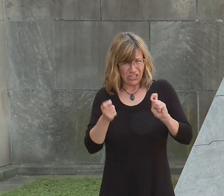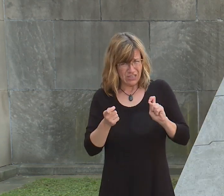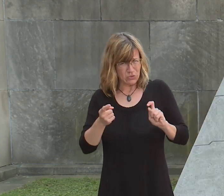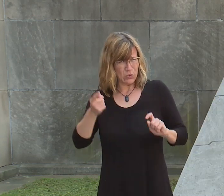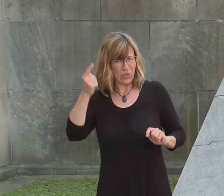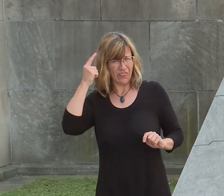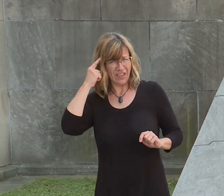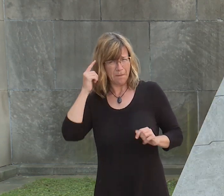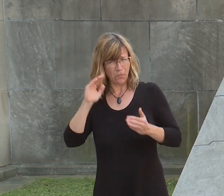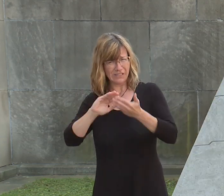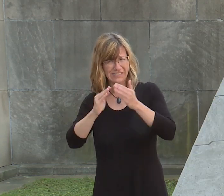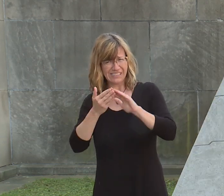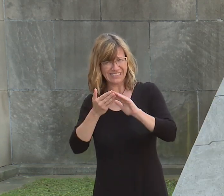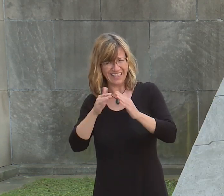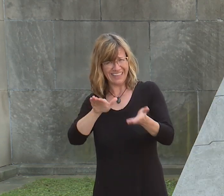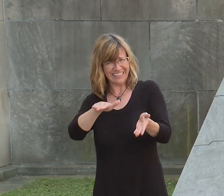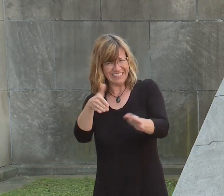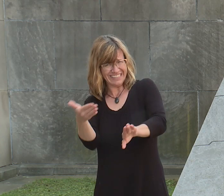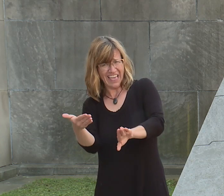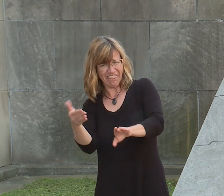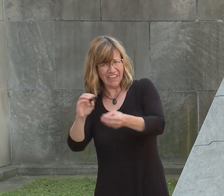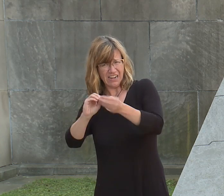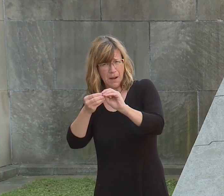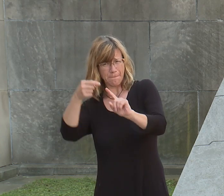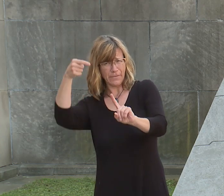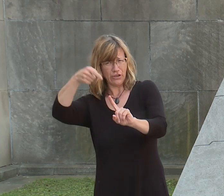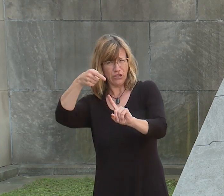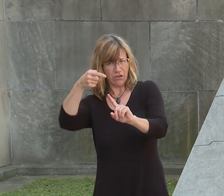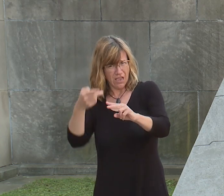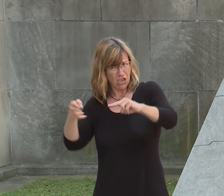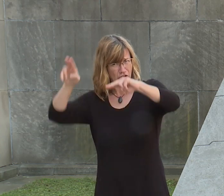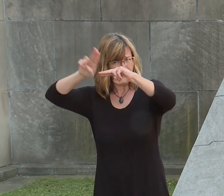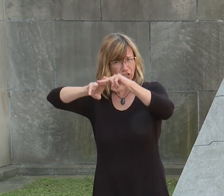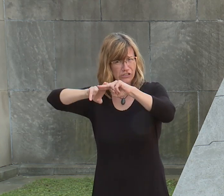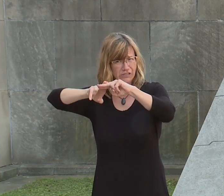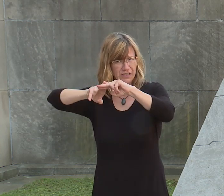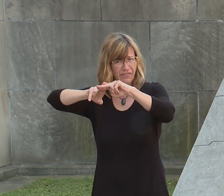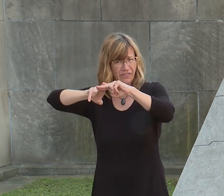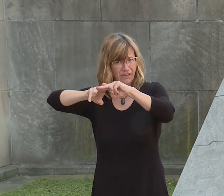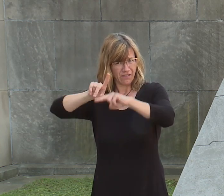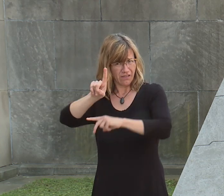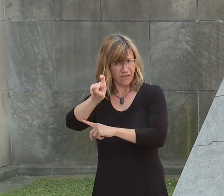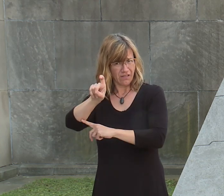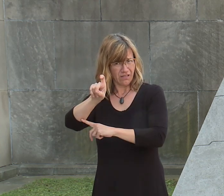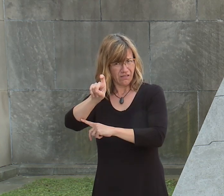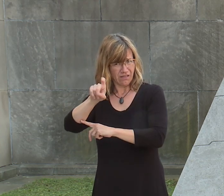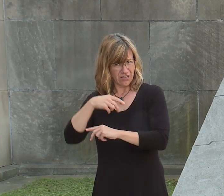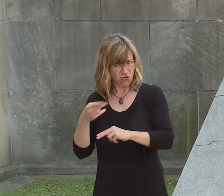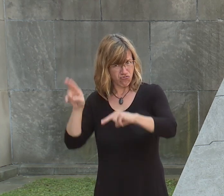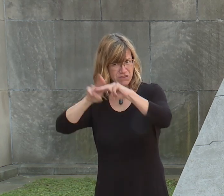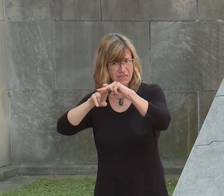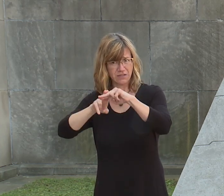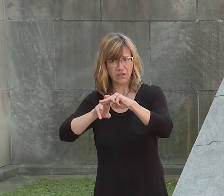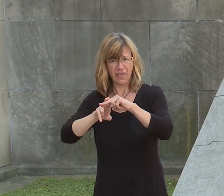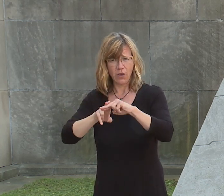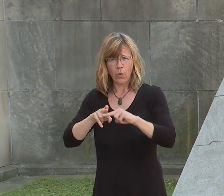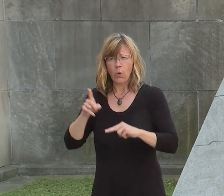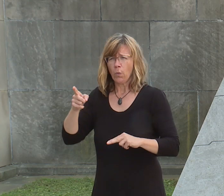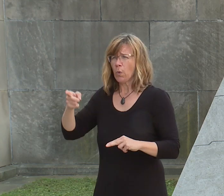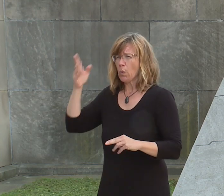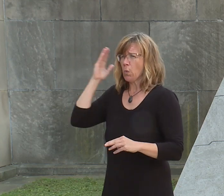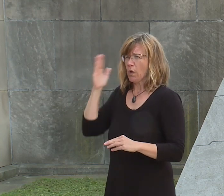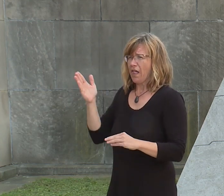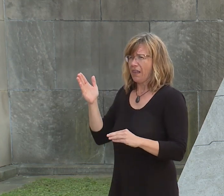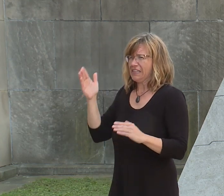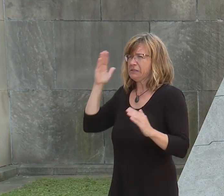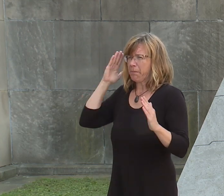if there are deaths here that would tick up the death toll here. We imagine there will be. We don't know the final number yet, but we do